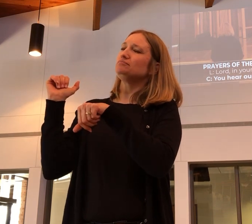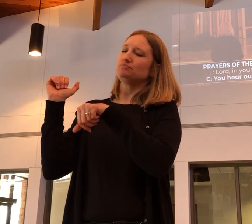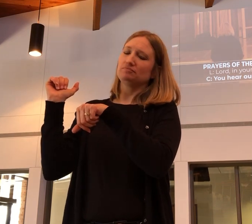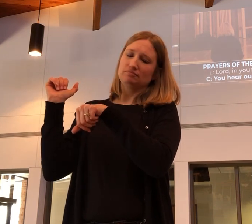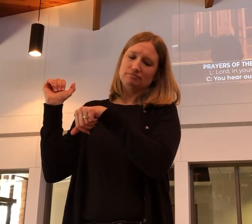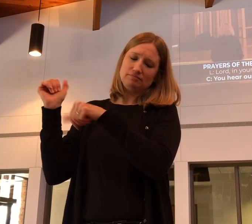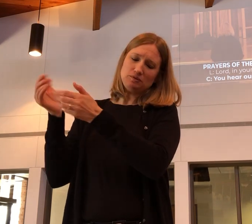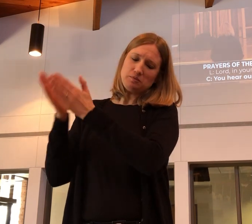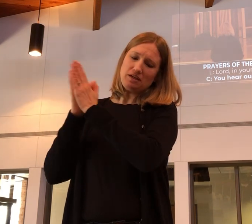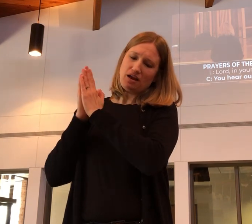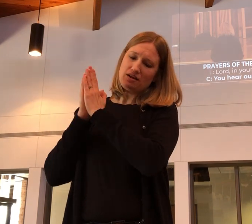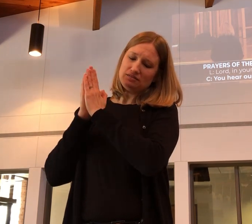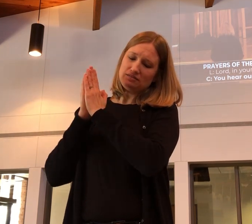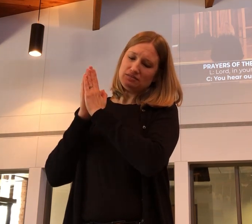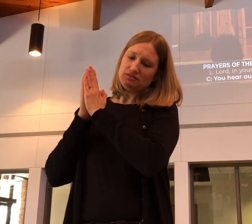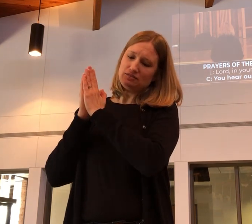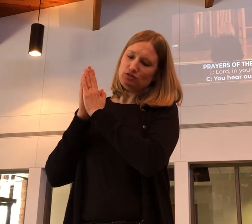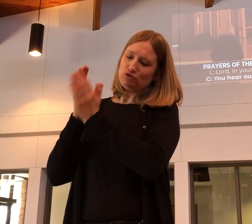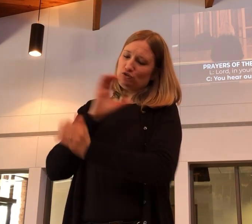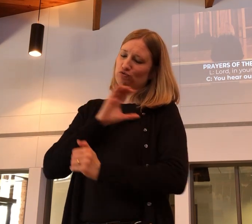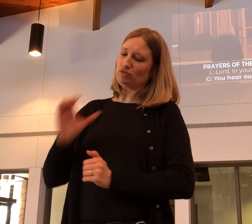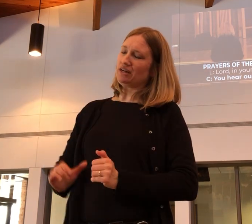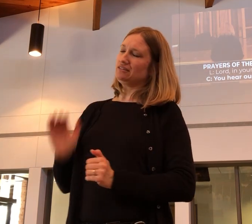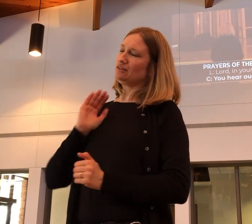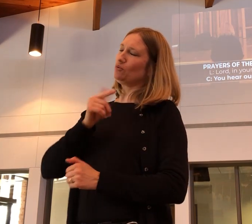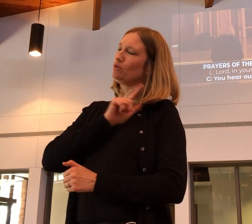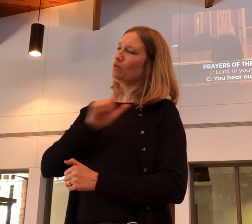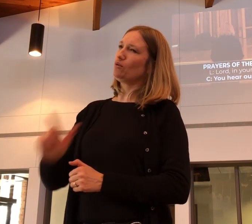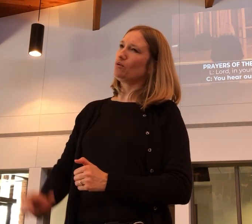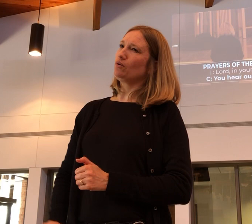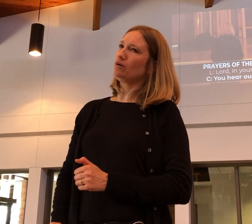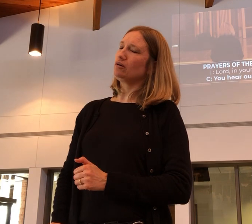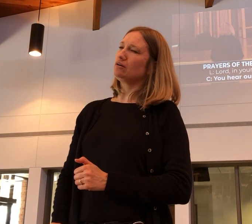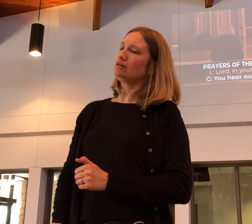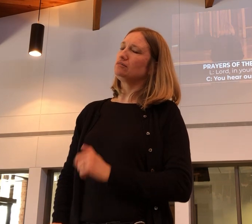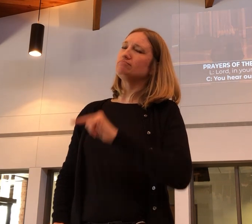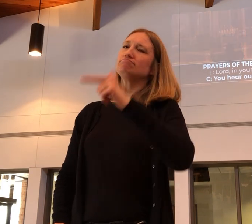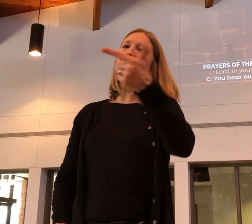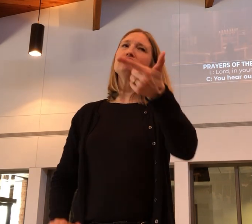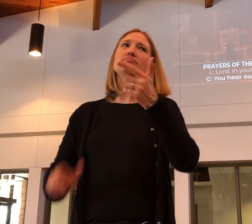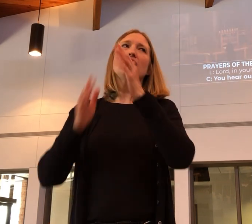We ask this through Christ our Lord. Amen.